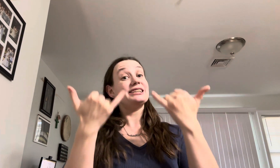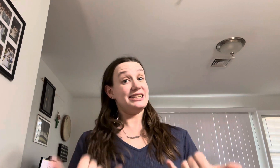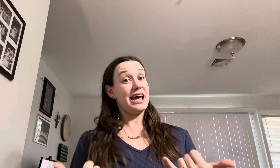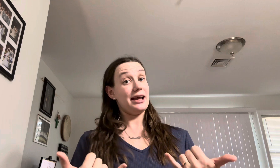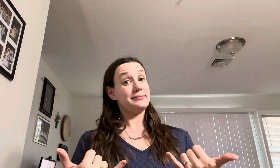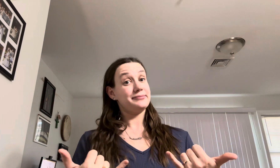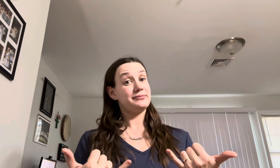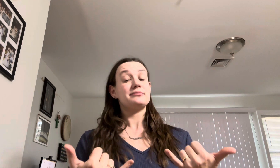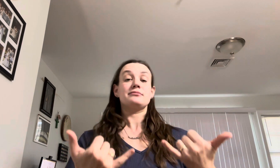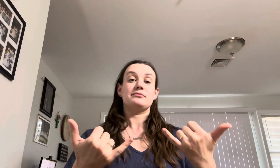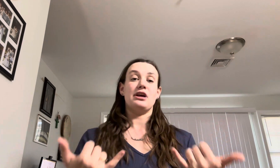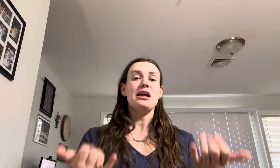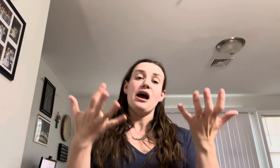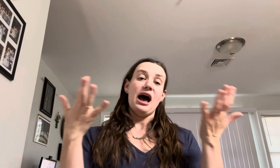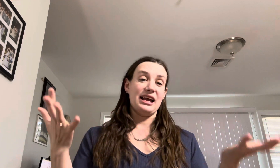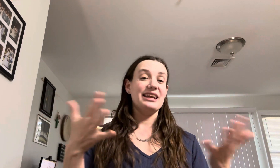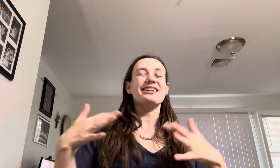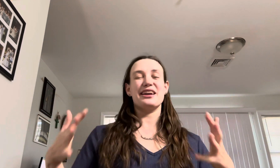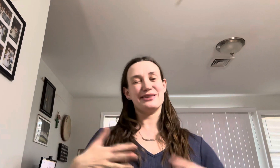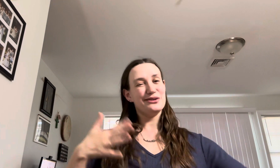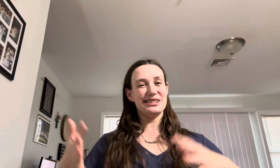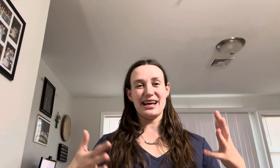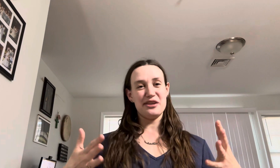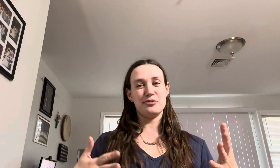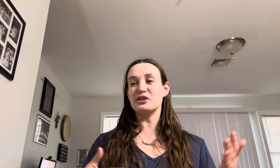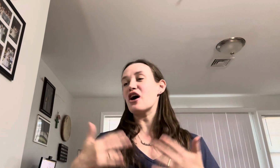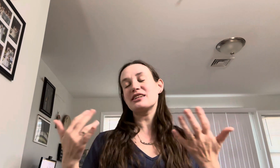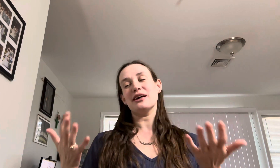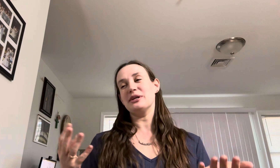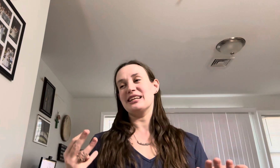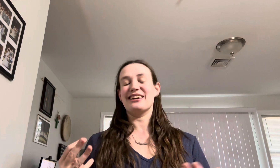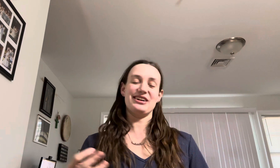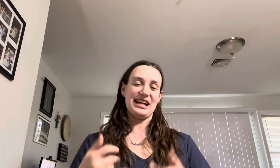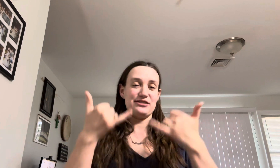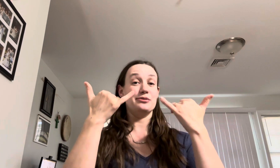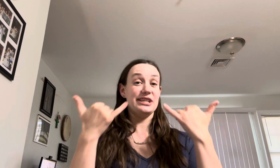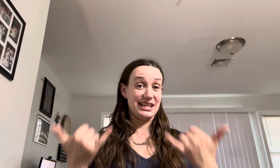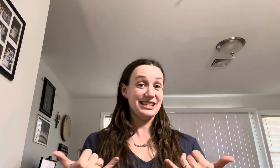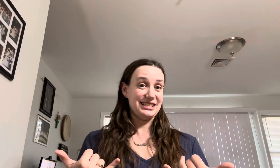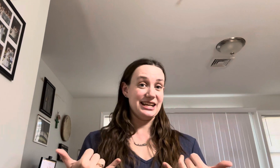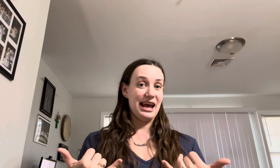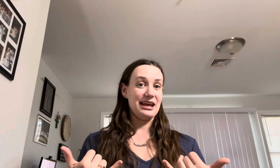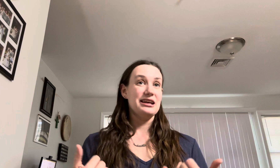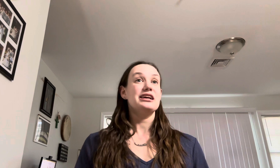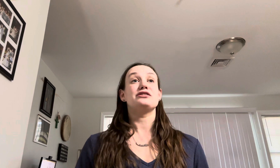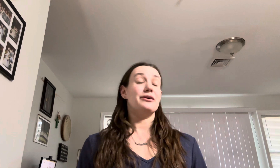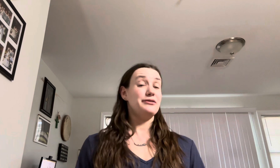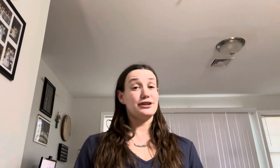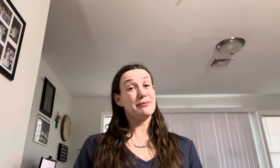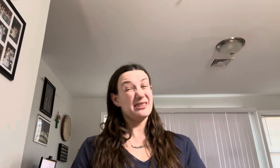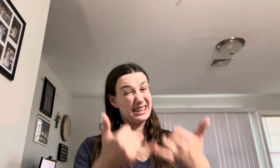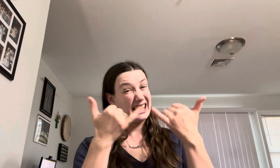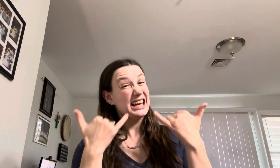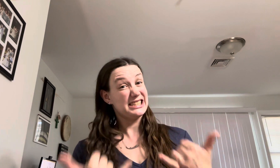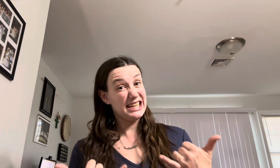today. Okay? Again, a lot of us know these signs from the songs that we sing in our classrooms today. So you're talking about something like